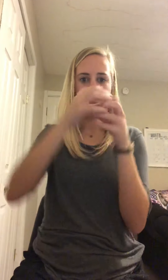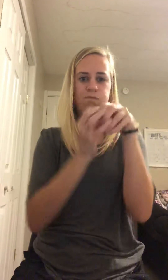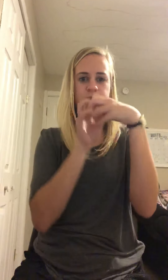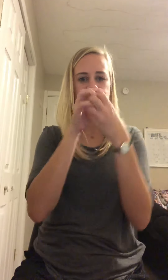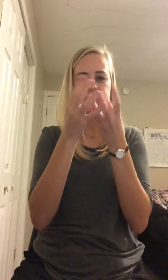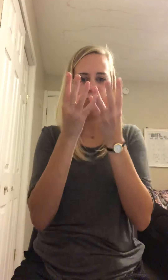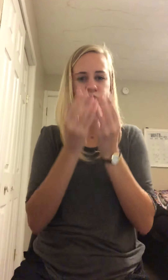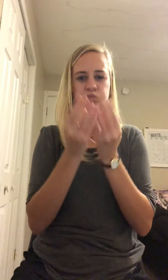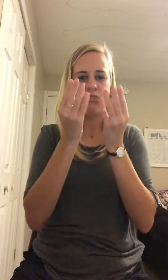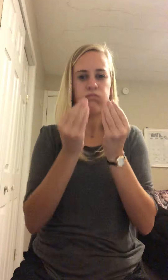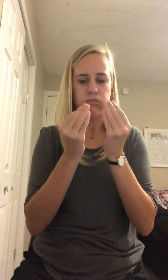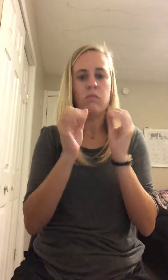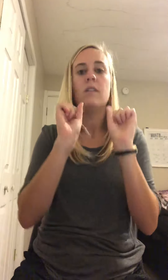stomach.